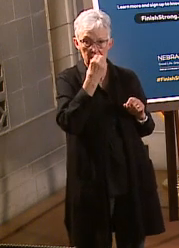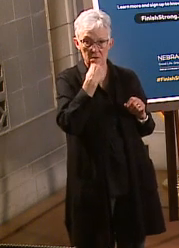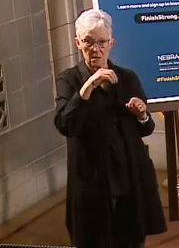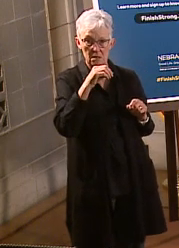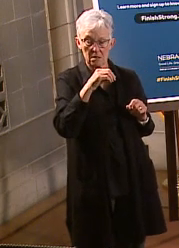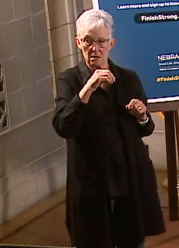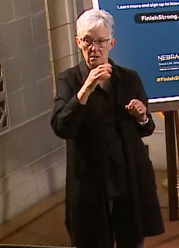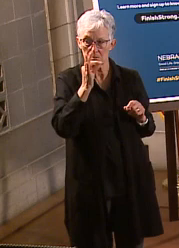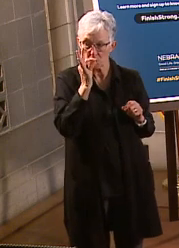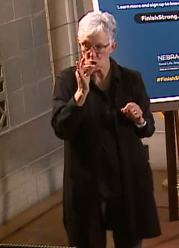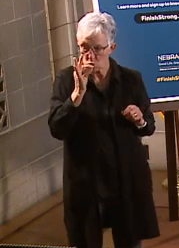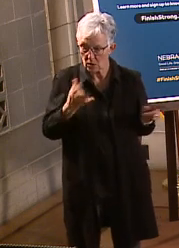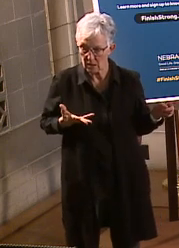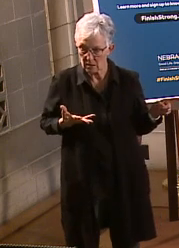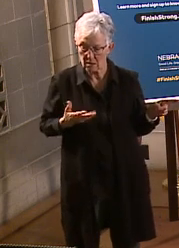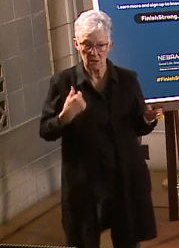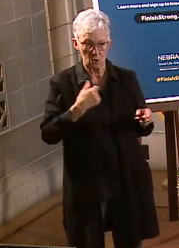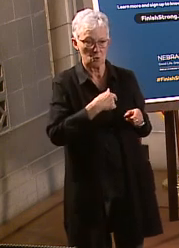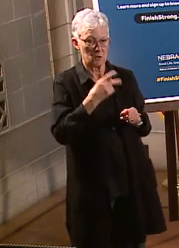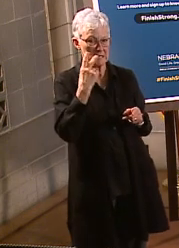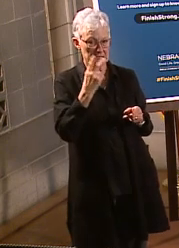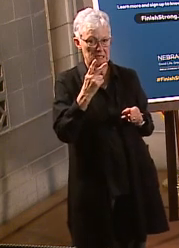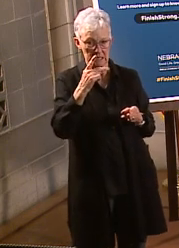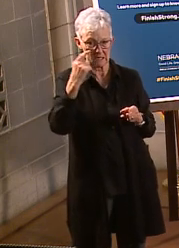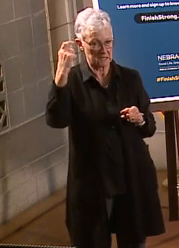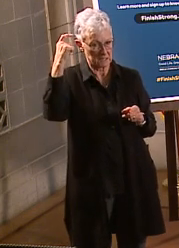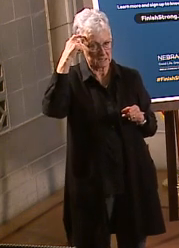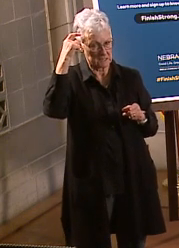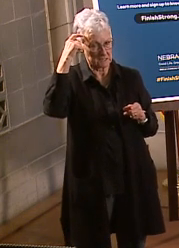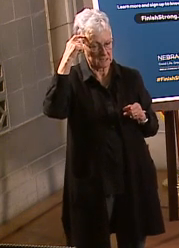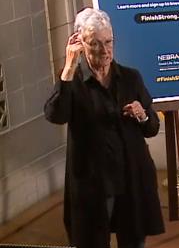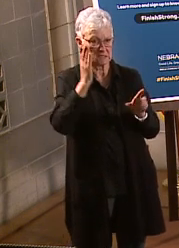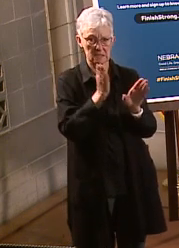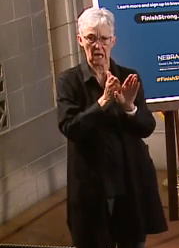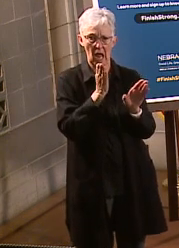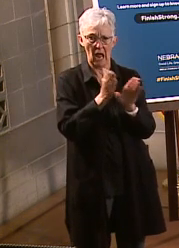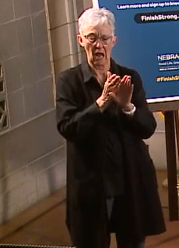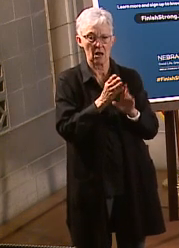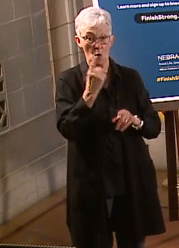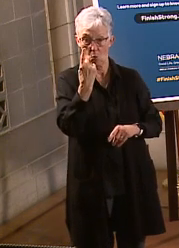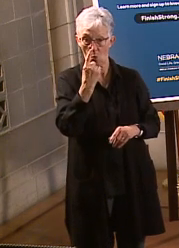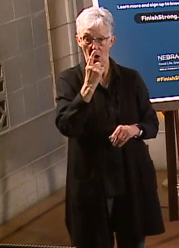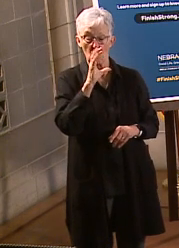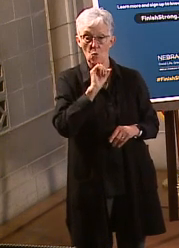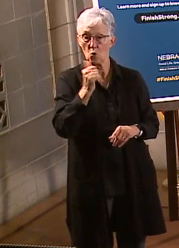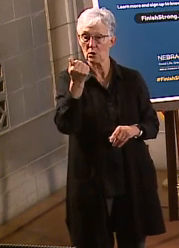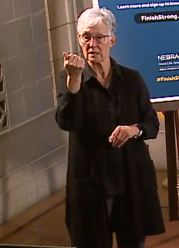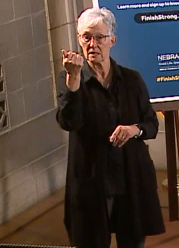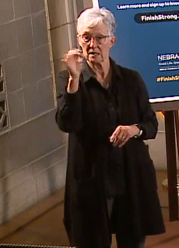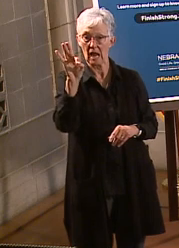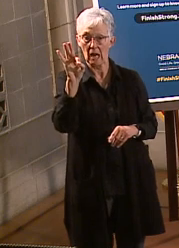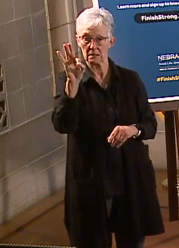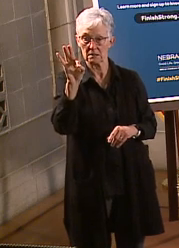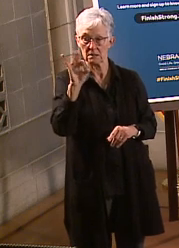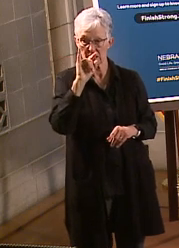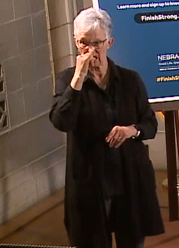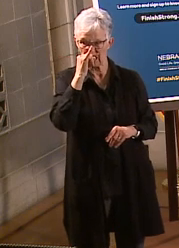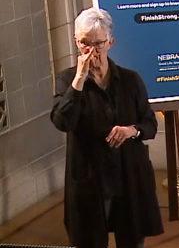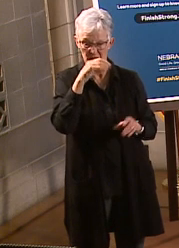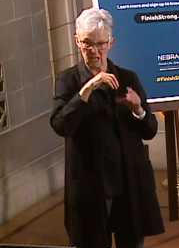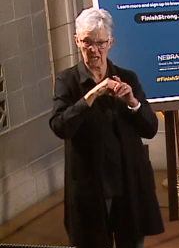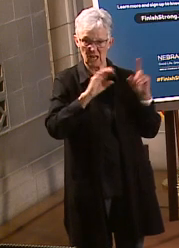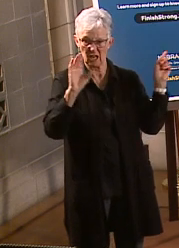We see the psychotic or psychiatric effects of this. Levi Pongi, 19-year-old in Colorado, ate a marijuana cookie and jumped off a ledge, killed